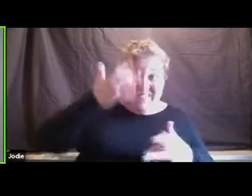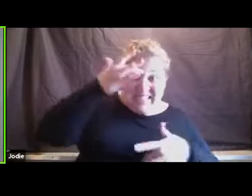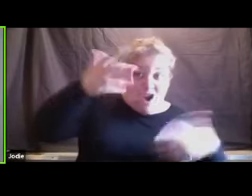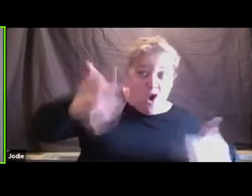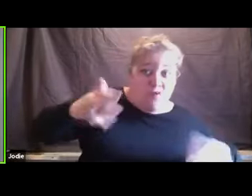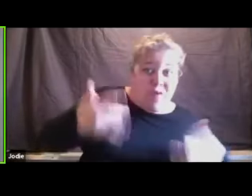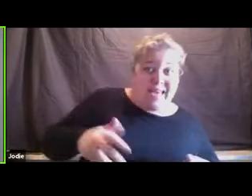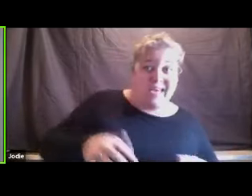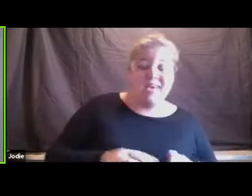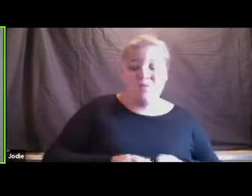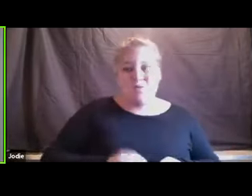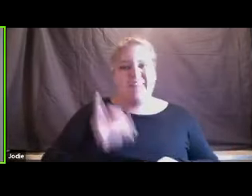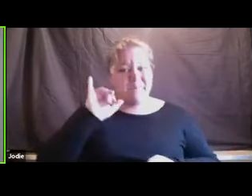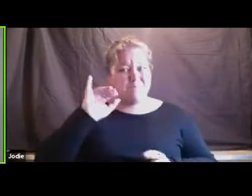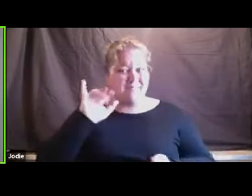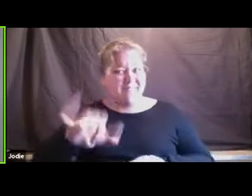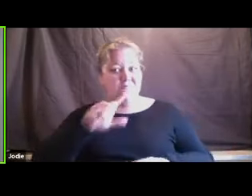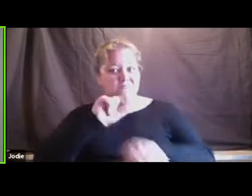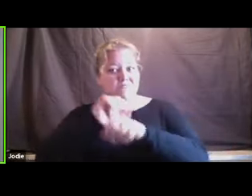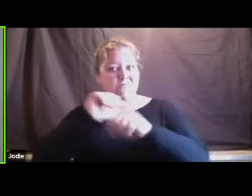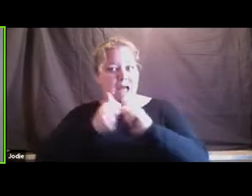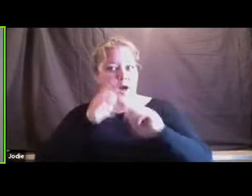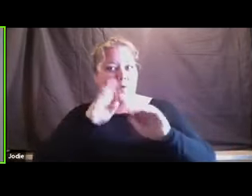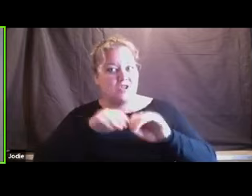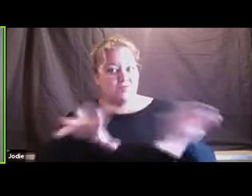that's how the virus spreads.